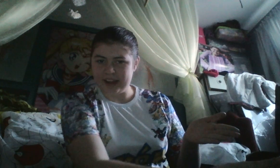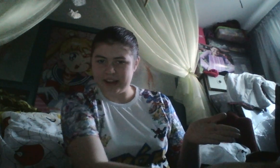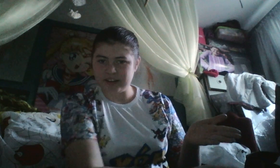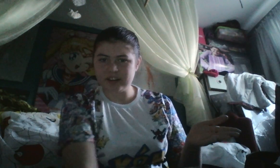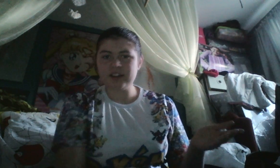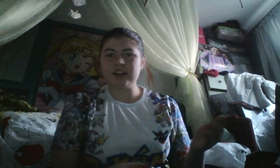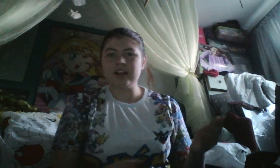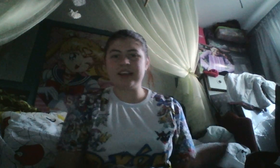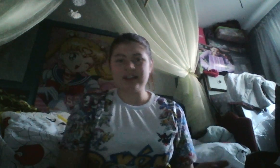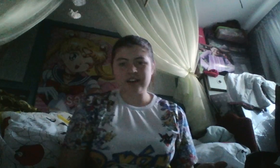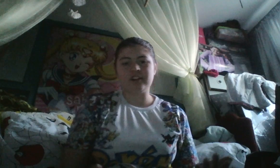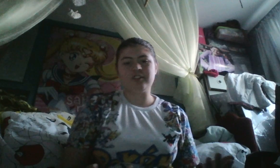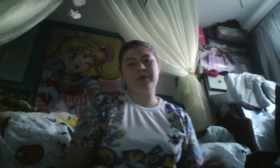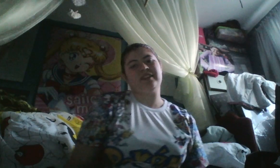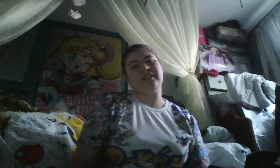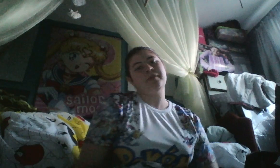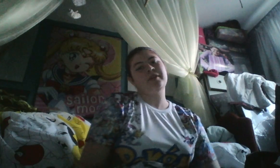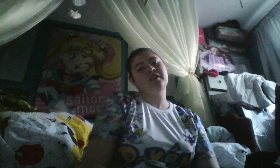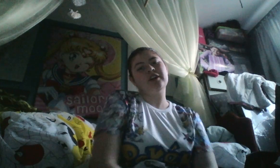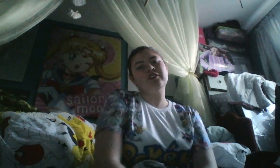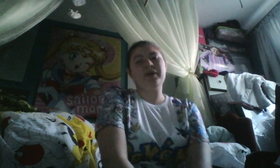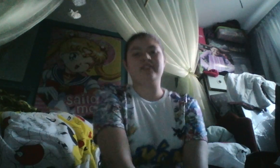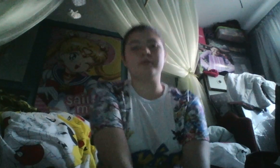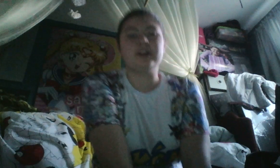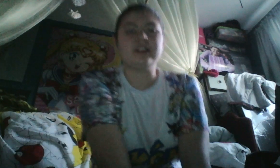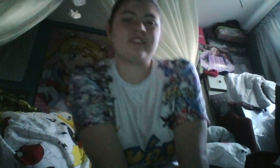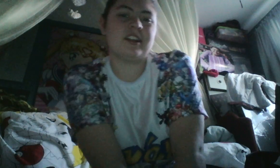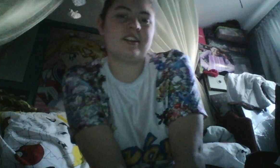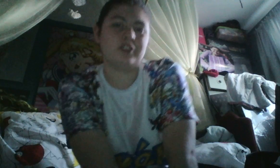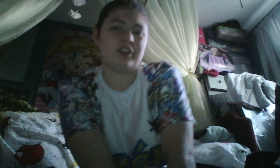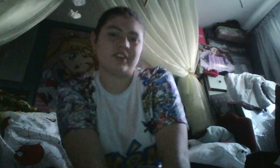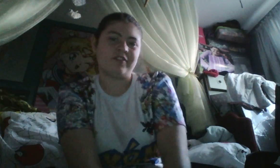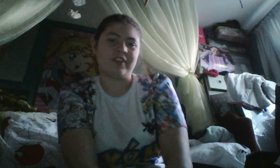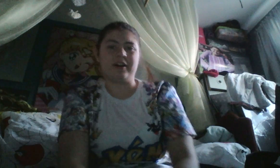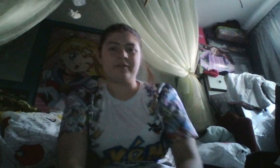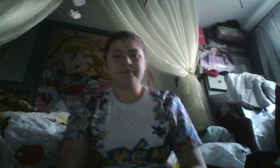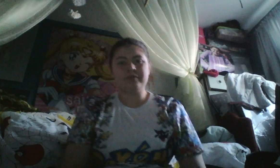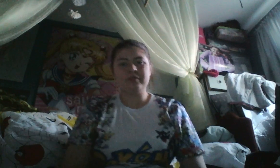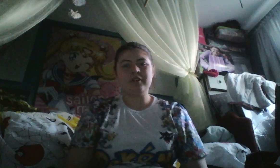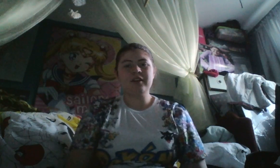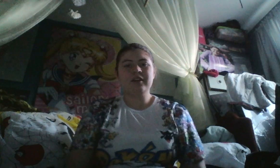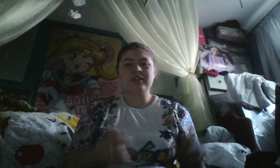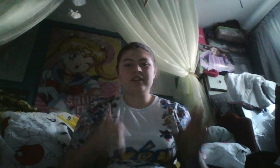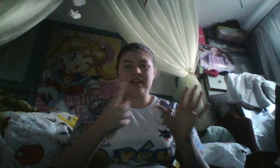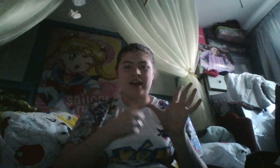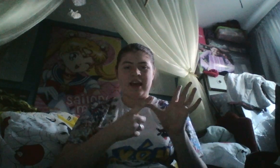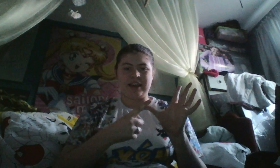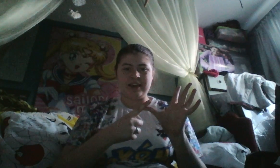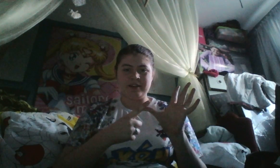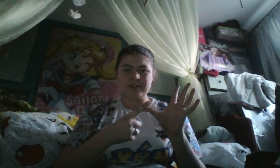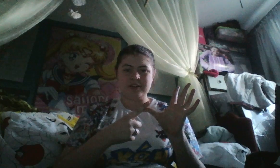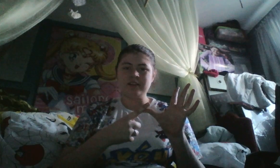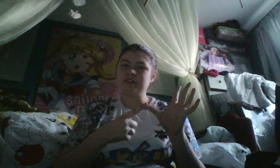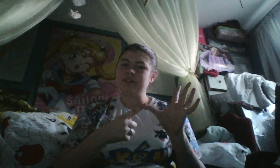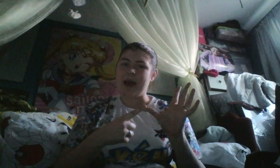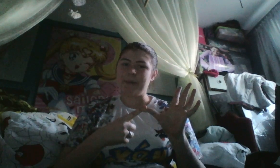hand. Again, I'll repeat them. I'll repeat them ones I've taught you so far. A, apple